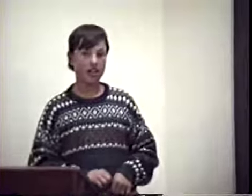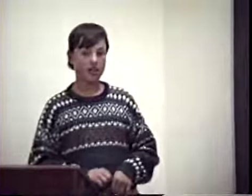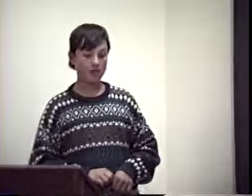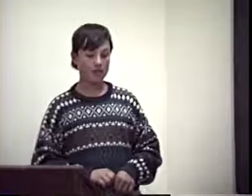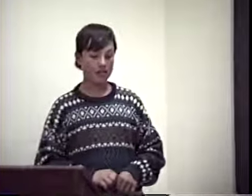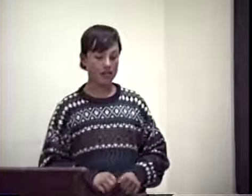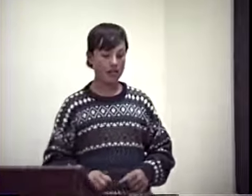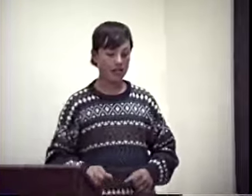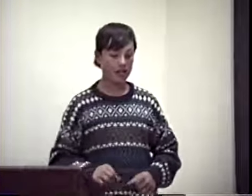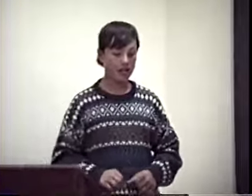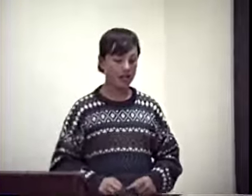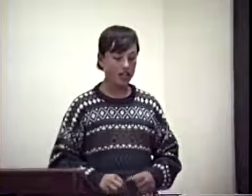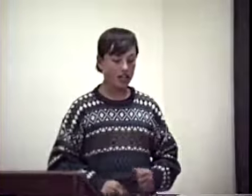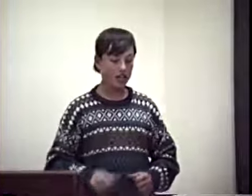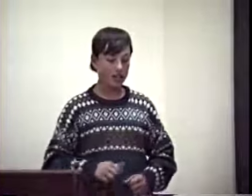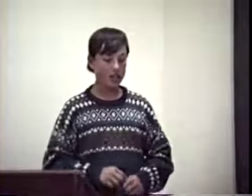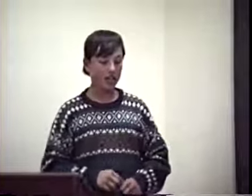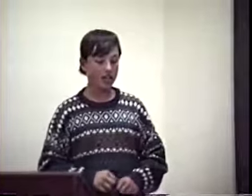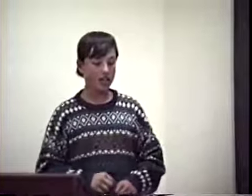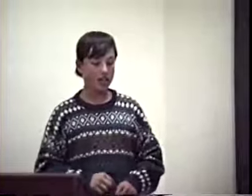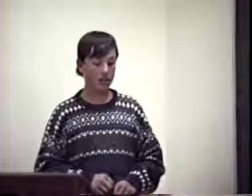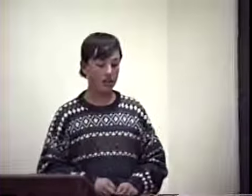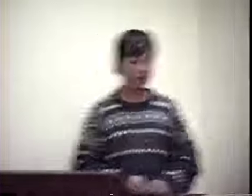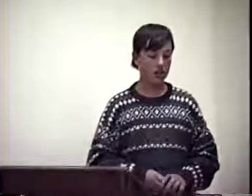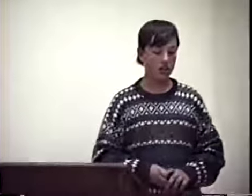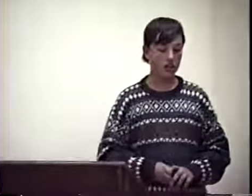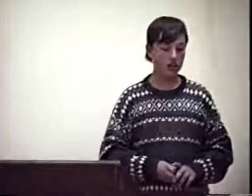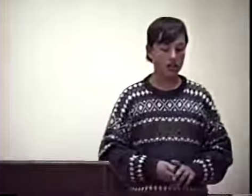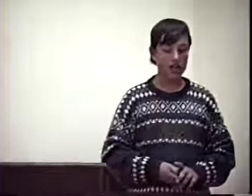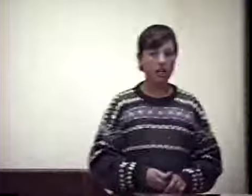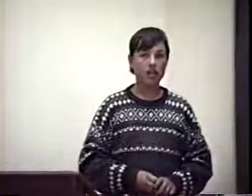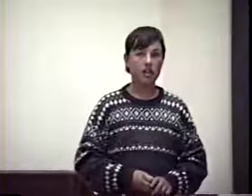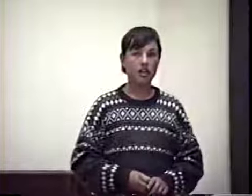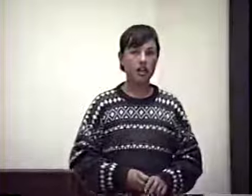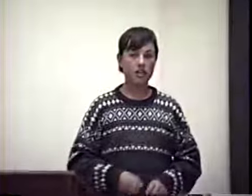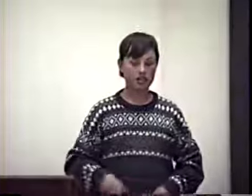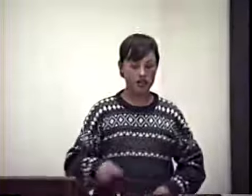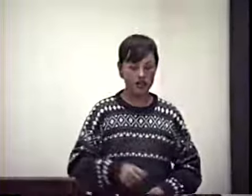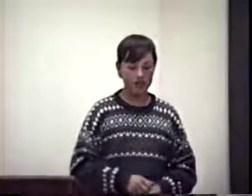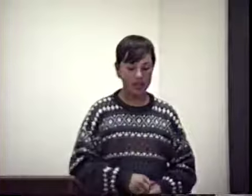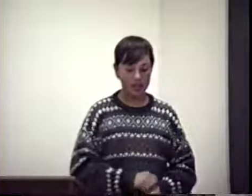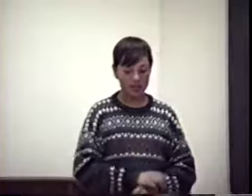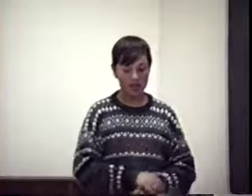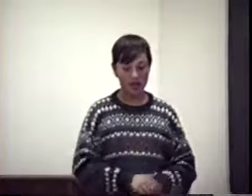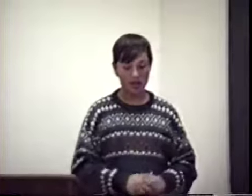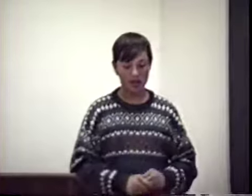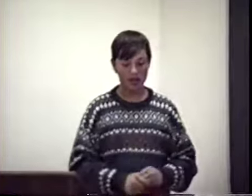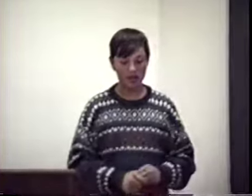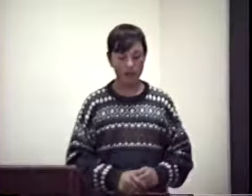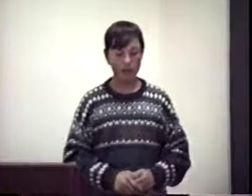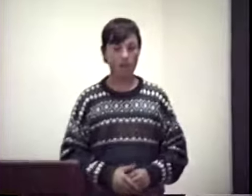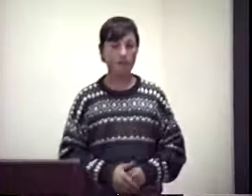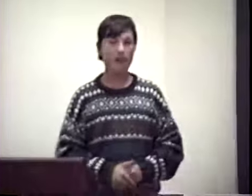know what he's saying, and he helped me a lot. And then now that this advance is getting to be a lot better at